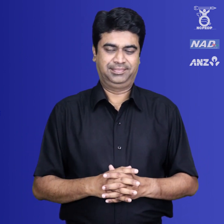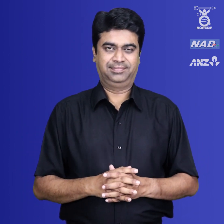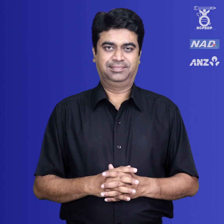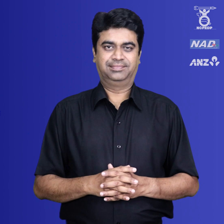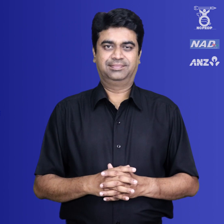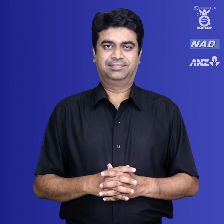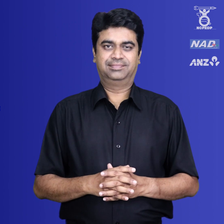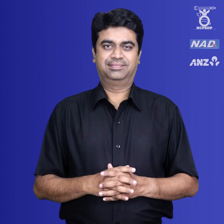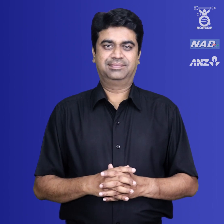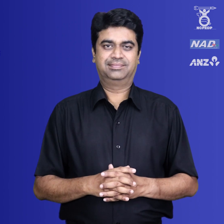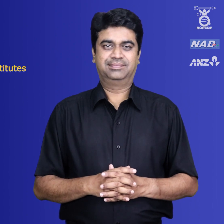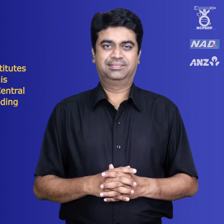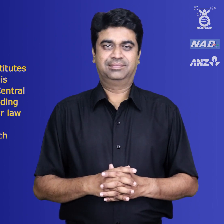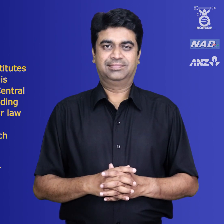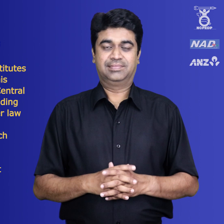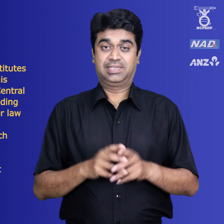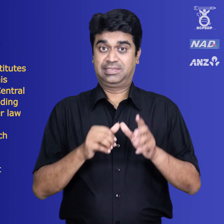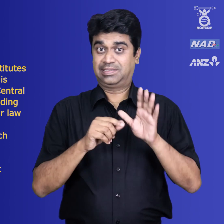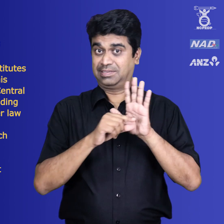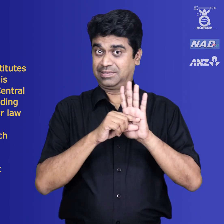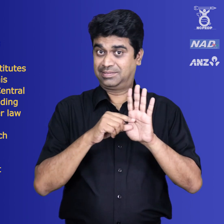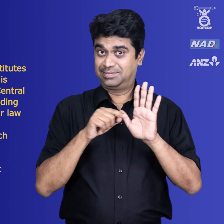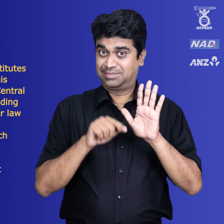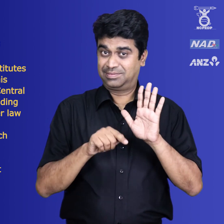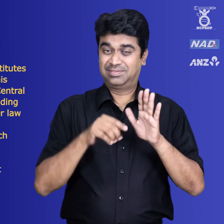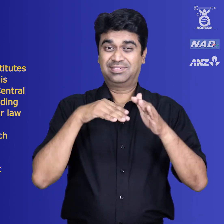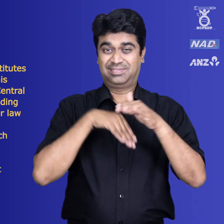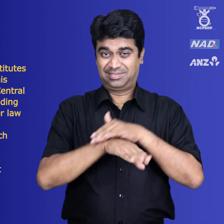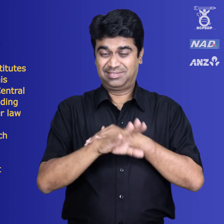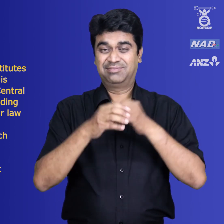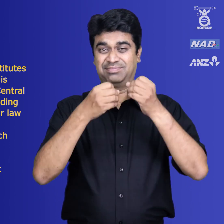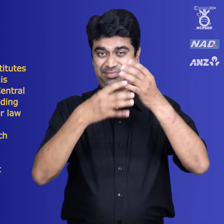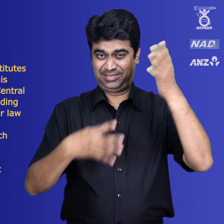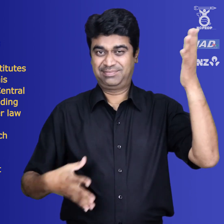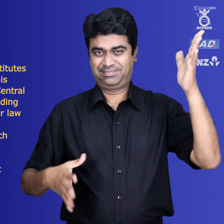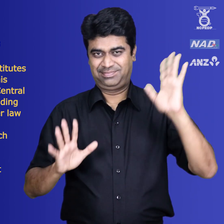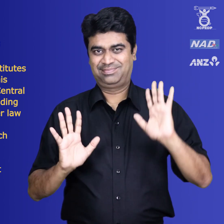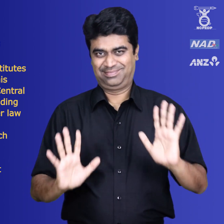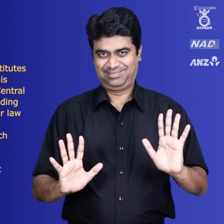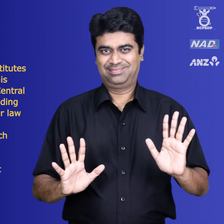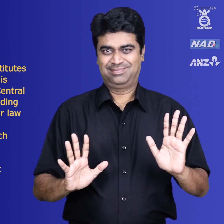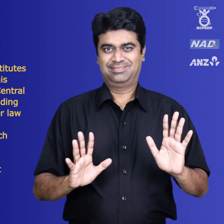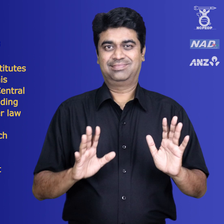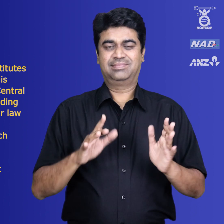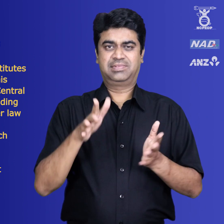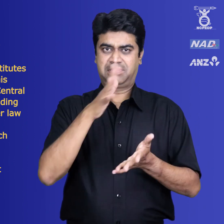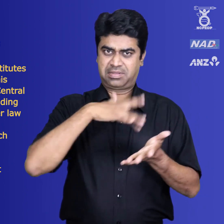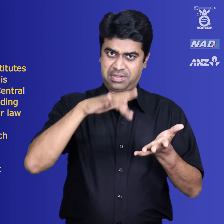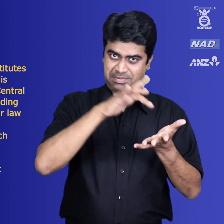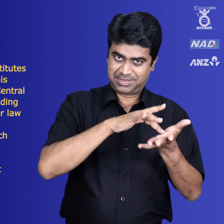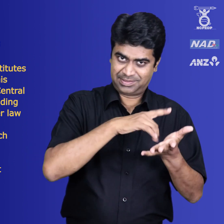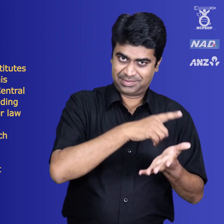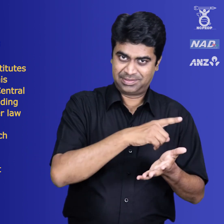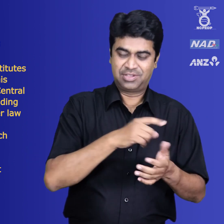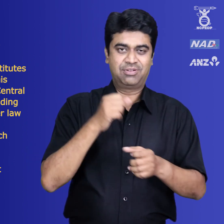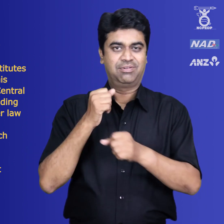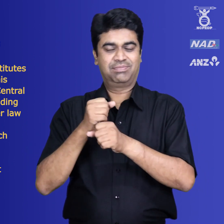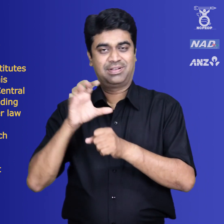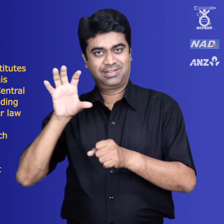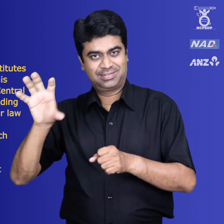Where an act or omission constitutes an offence punishable under this Act and also under any other central or state act, then notwithstanding